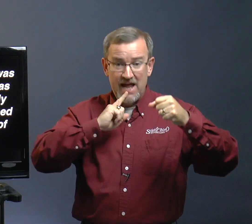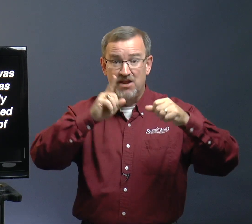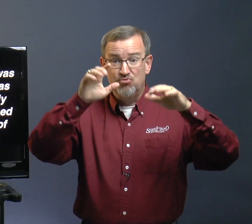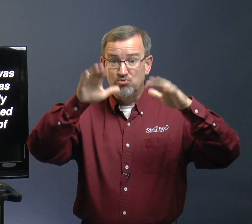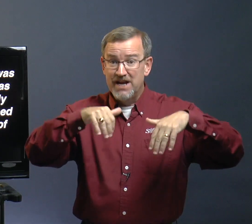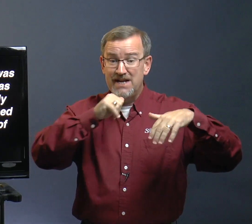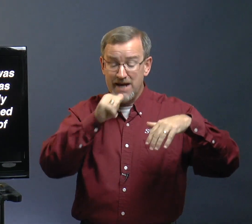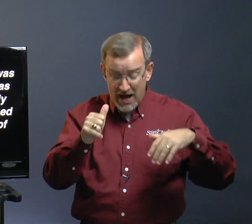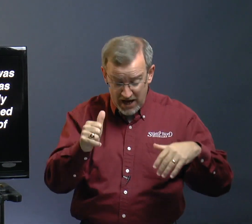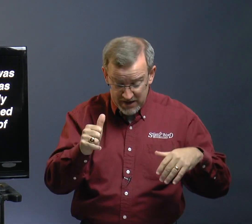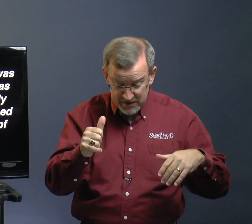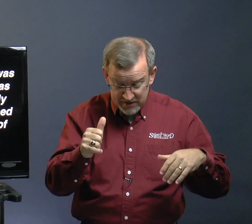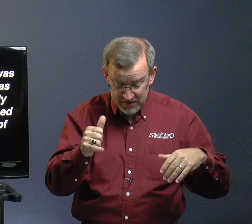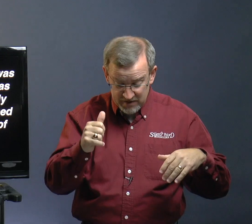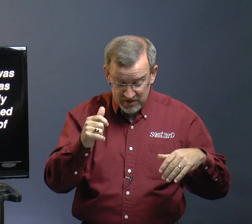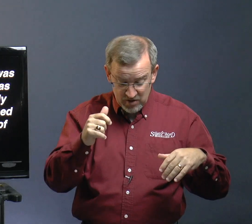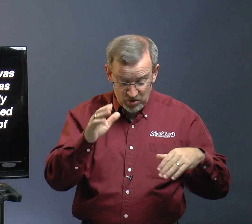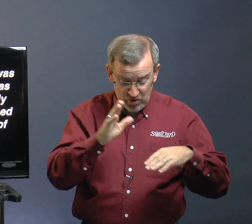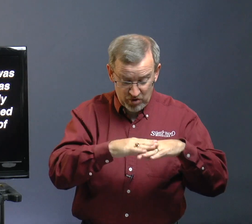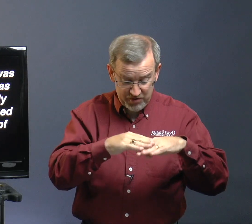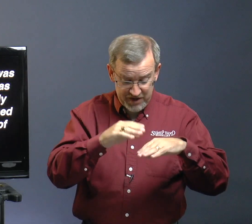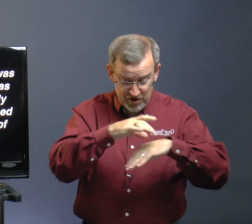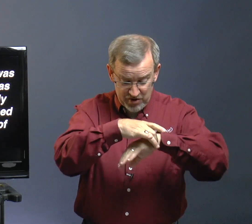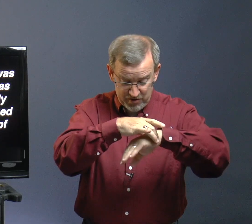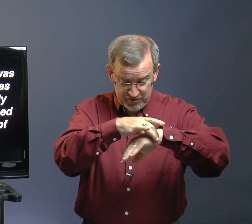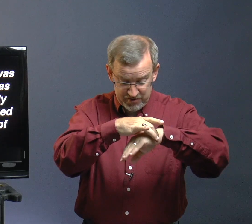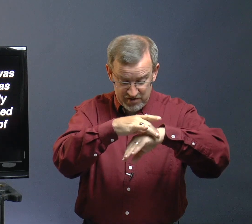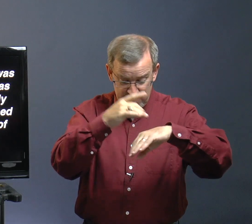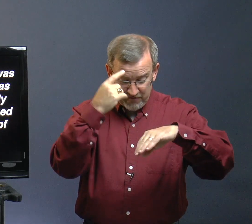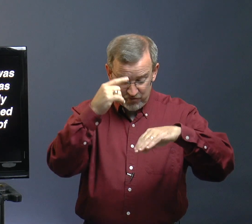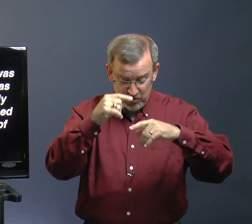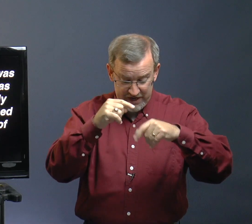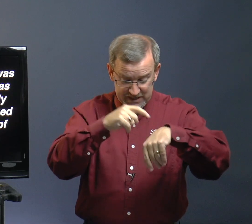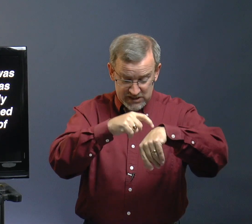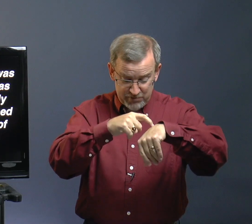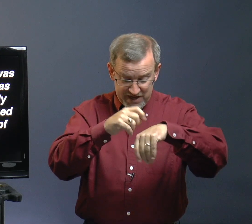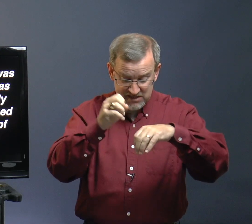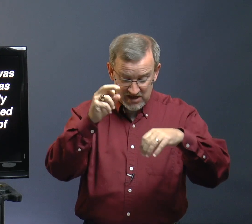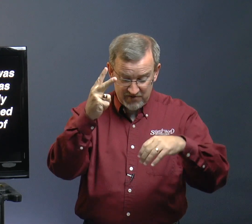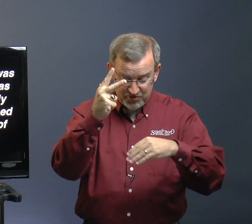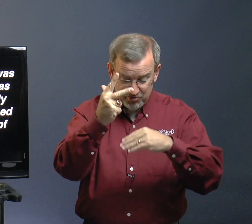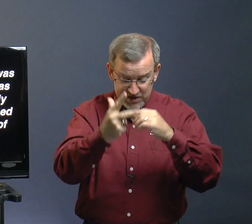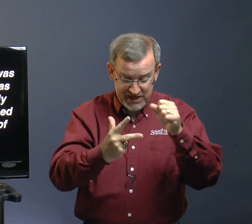it rained not on the earth for a space of